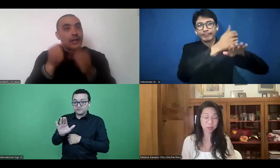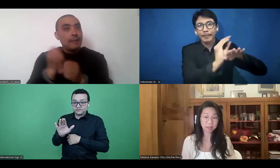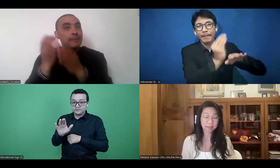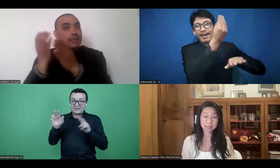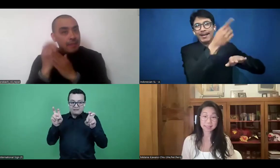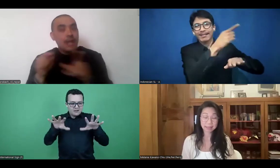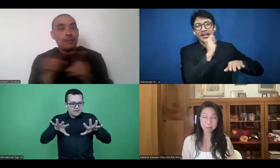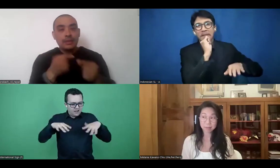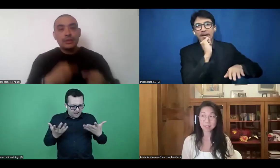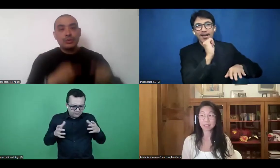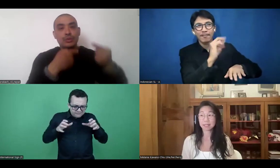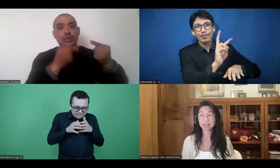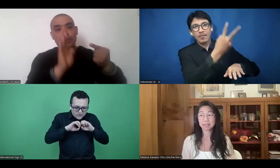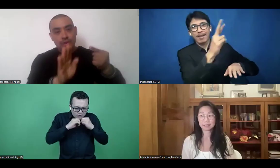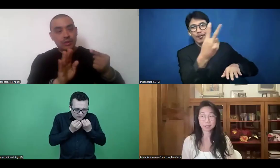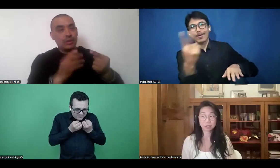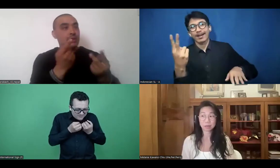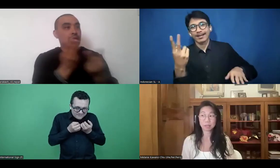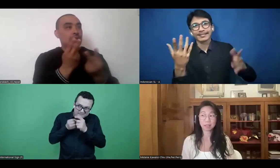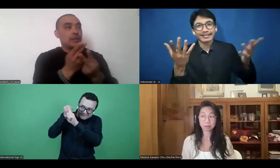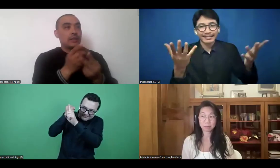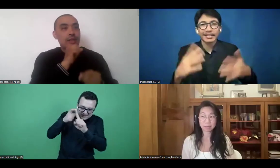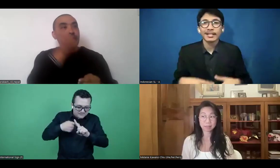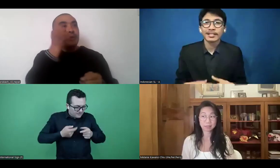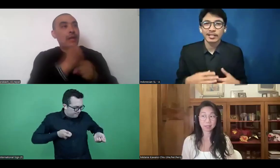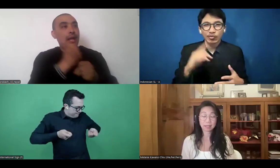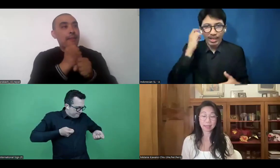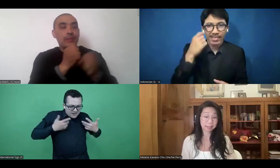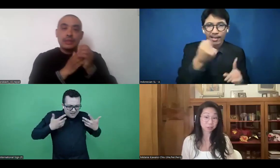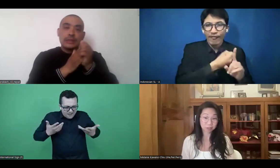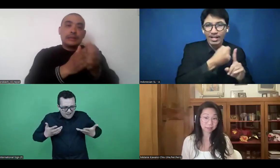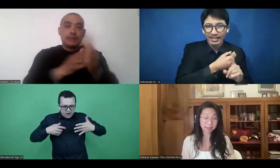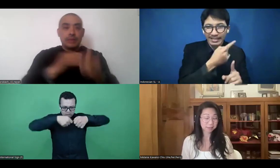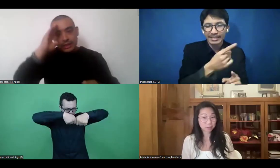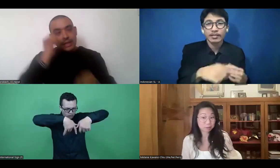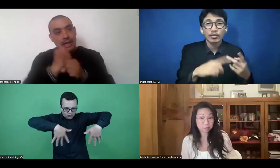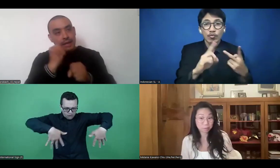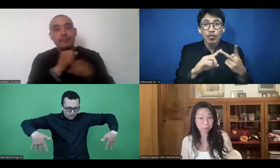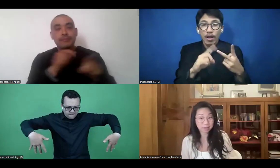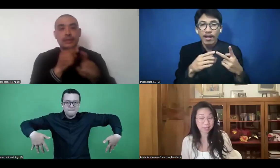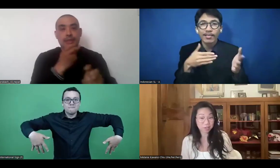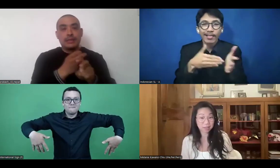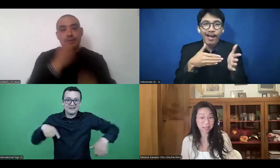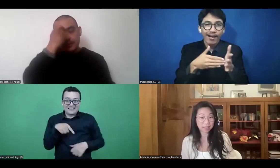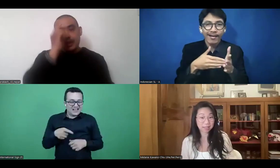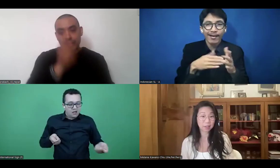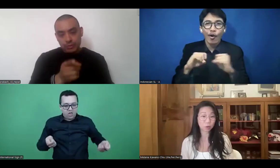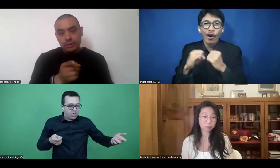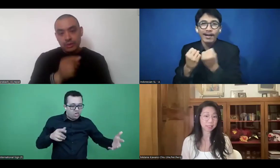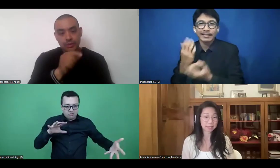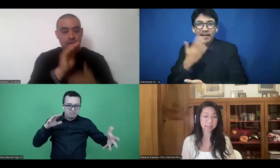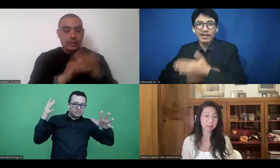challenge within sustainability, leadership, and governments hindered, as one would naturally think,